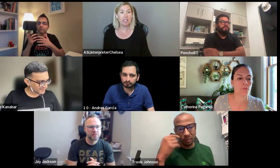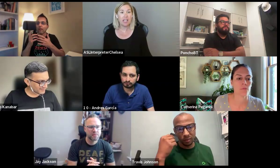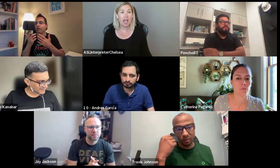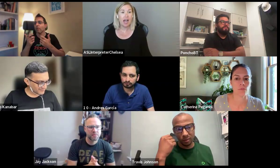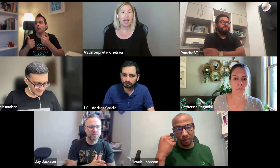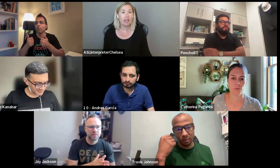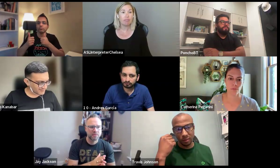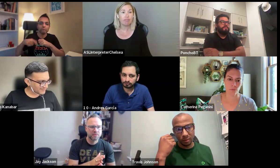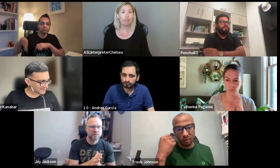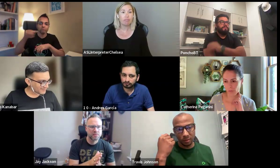Malad's saying,